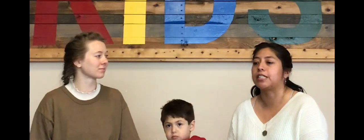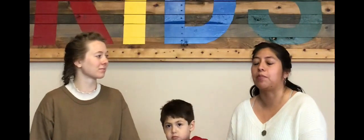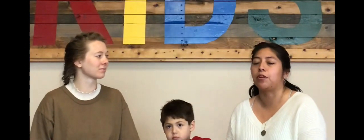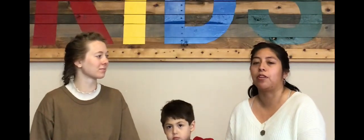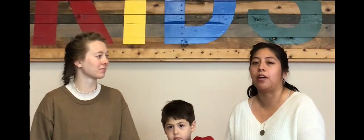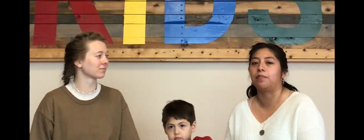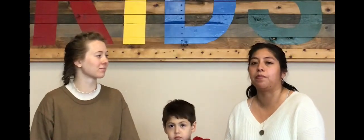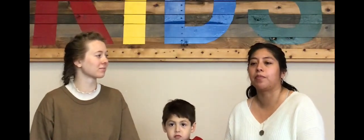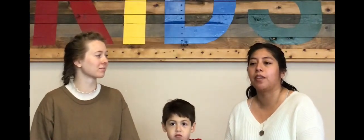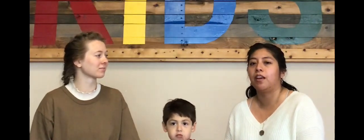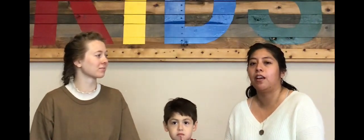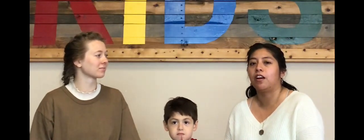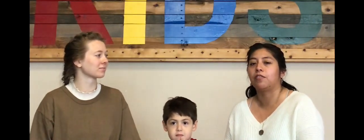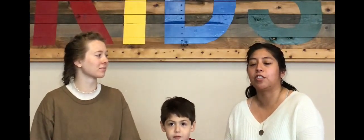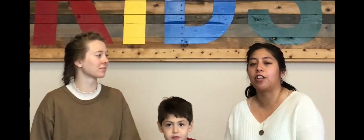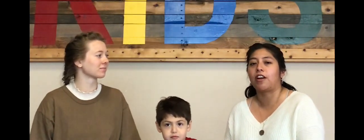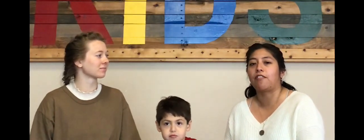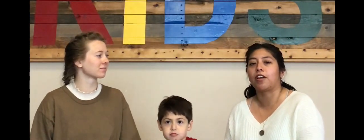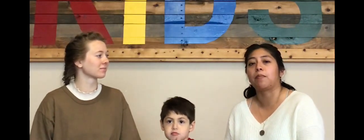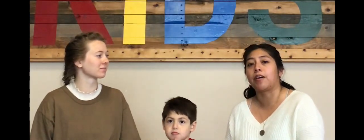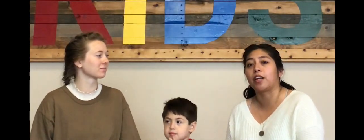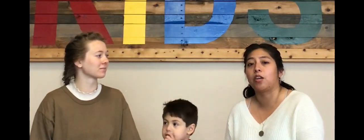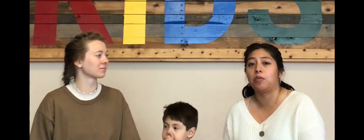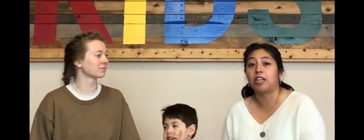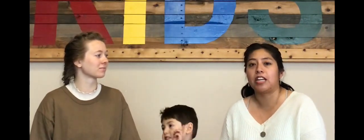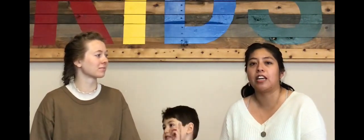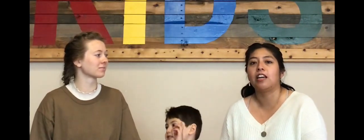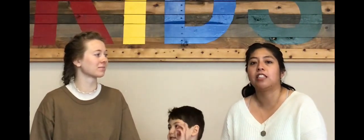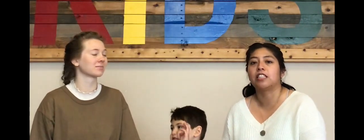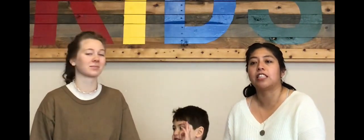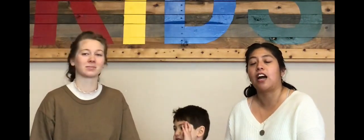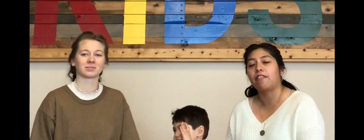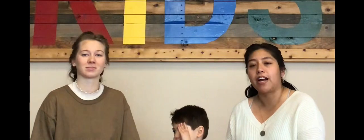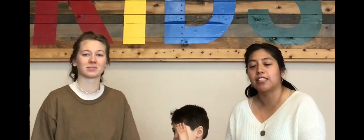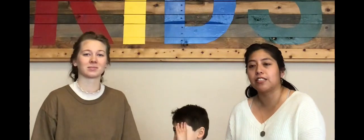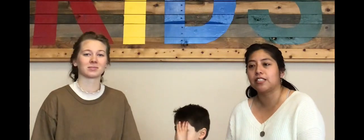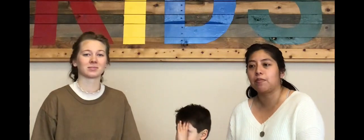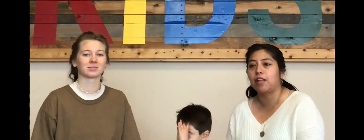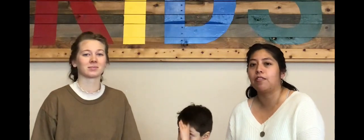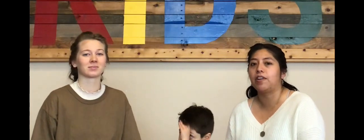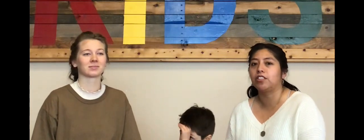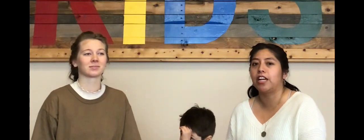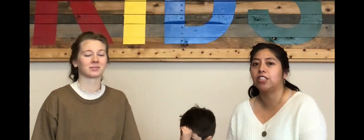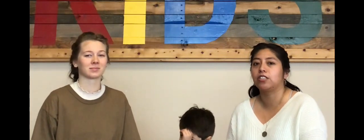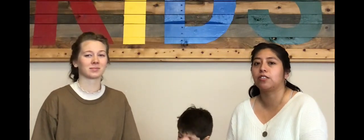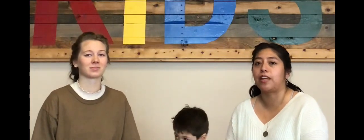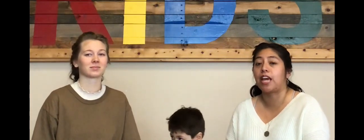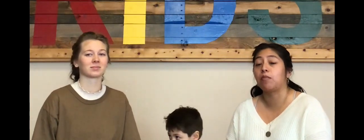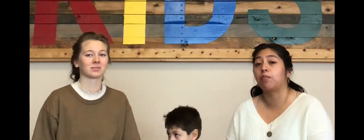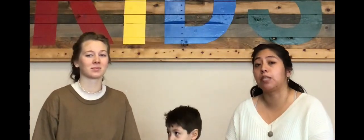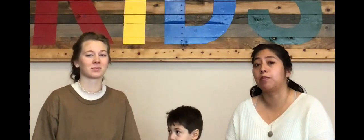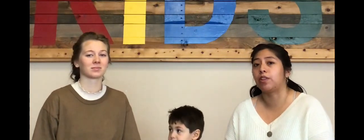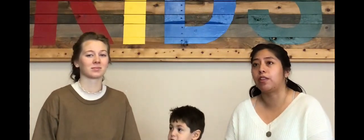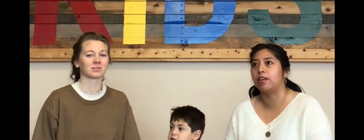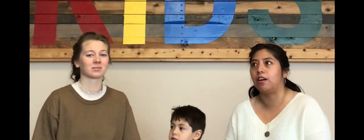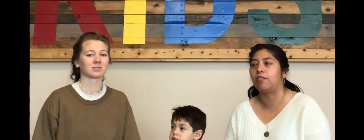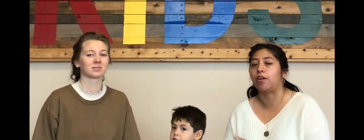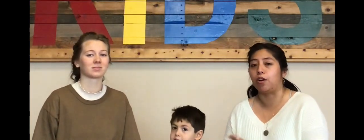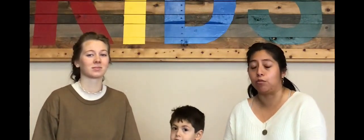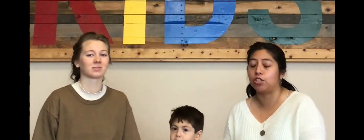example, unfortunately our African American community didn't have access to the same level of education, so they came up with some of their own terms